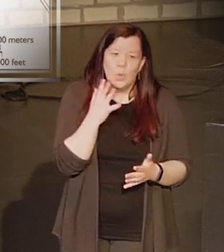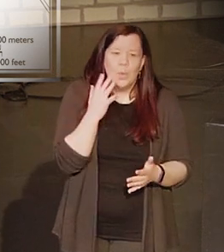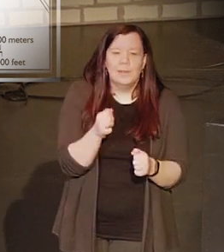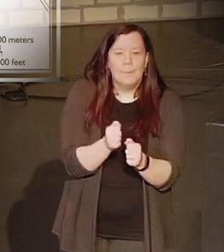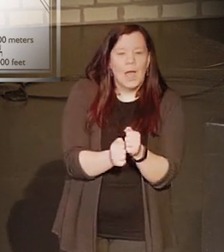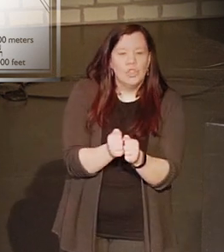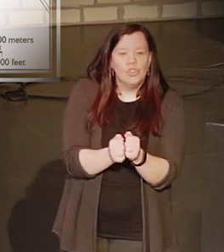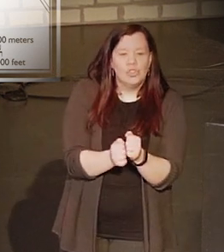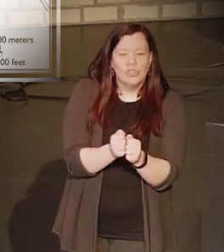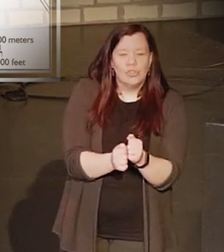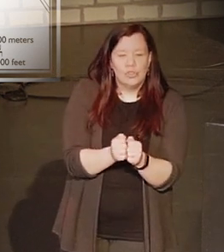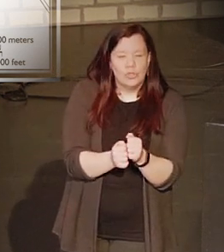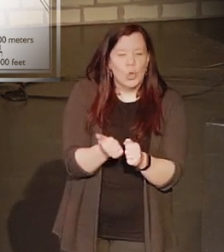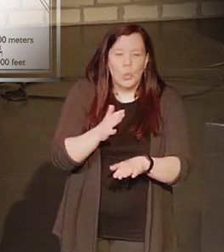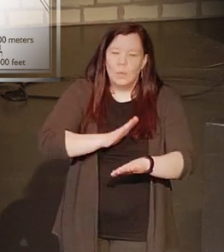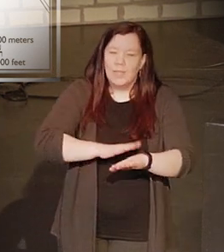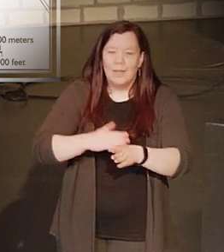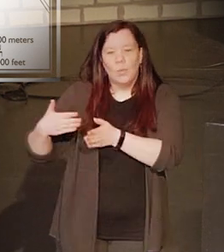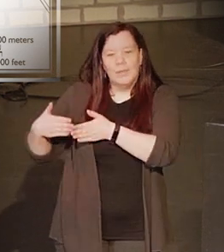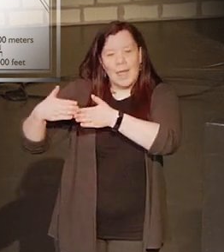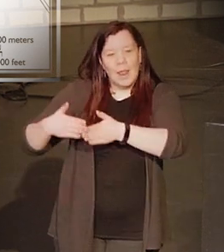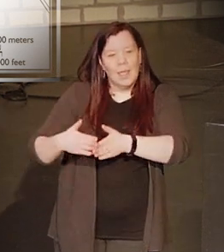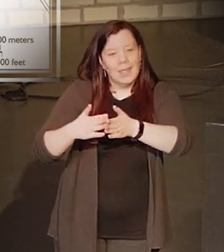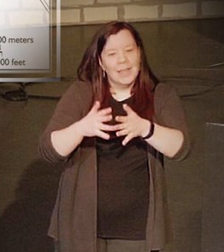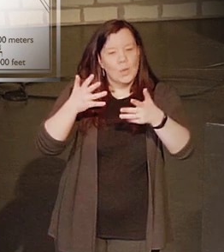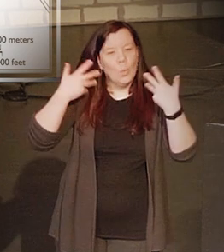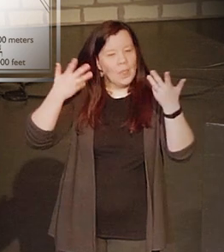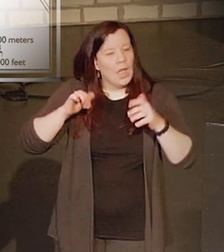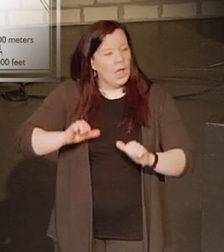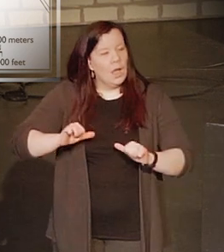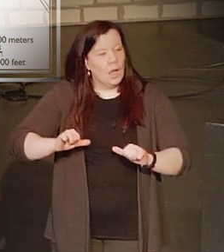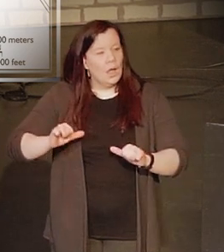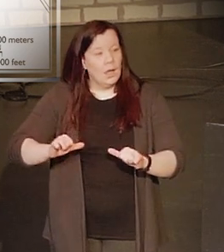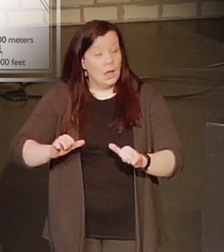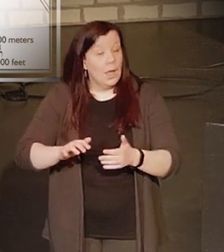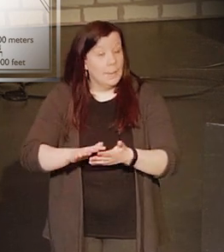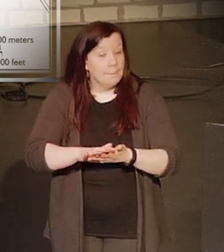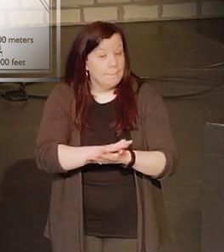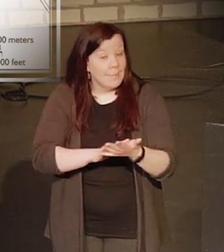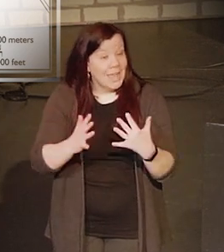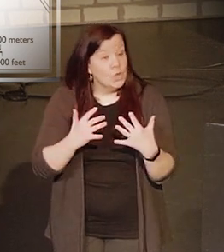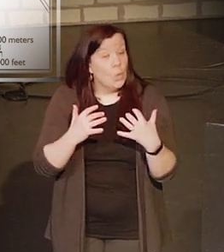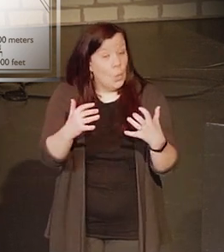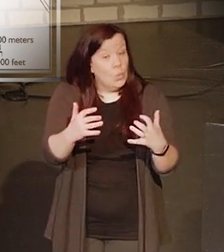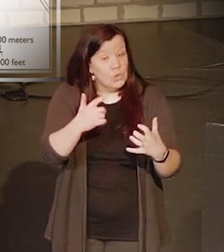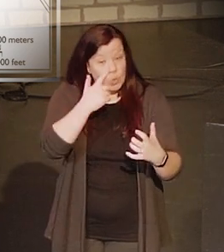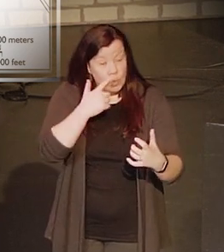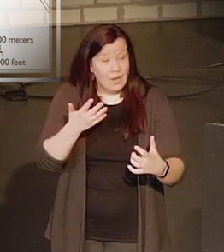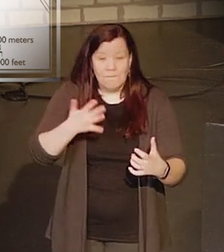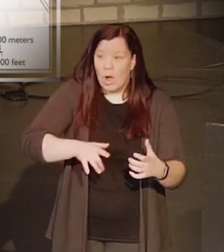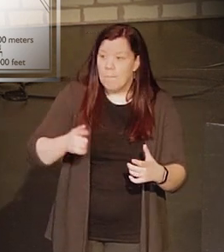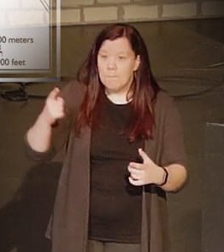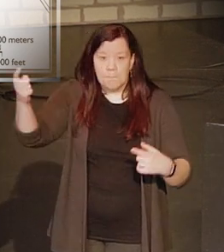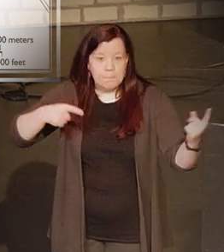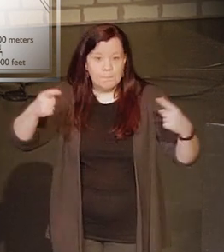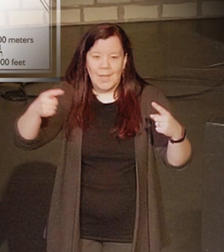March, which was good open sailing weather in the Mediterranean, the audience would have been much more